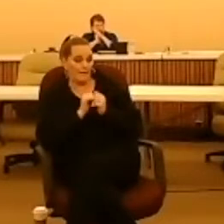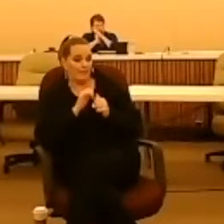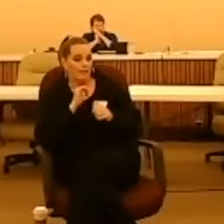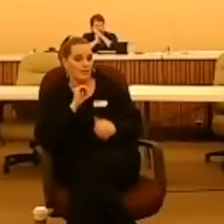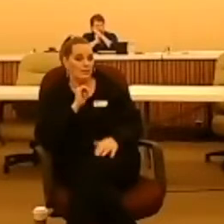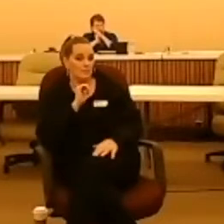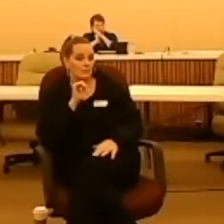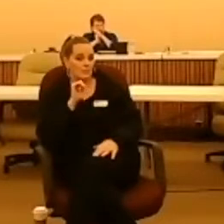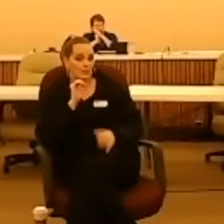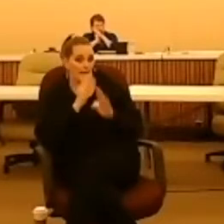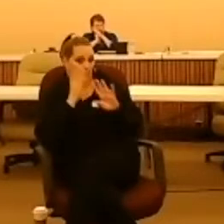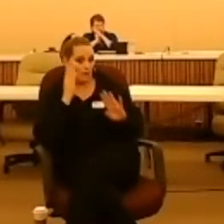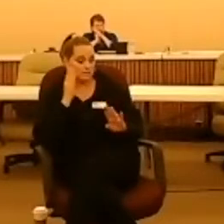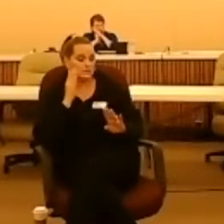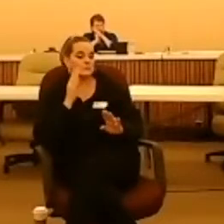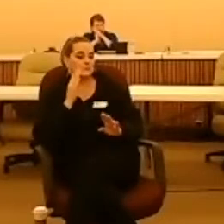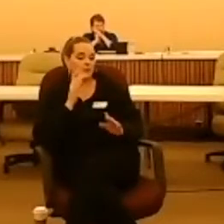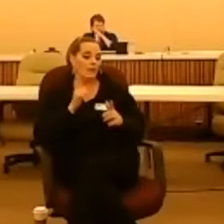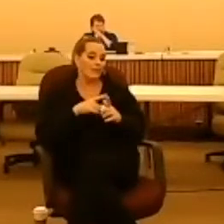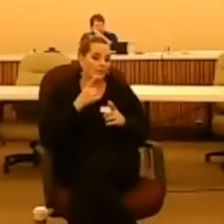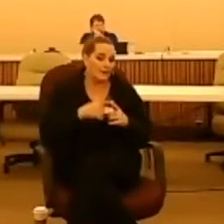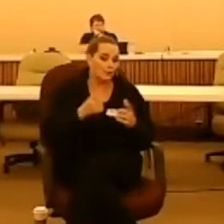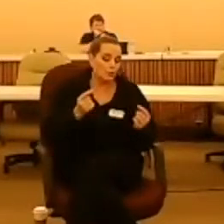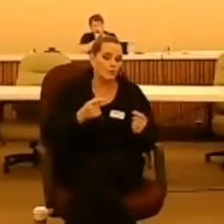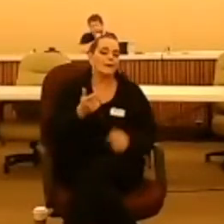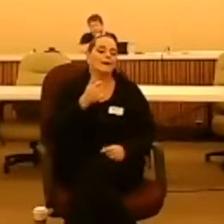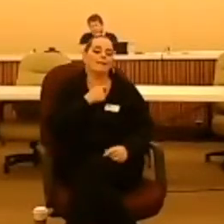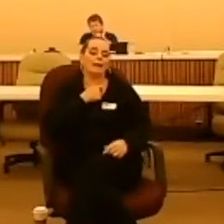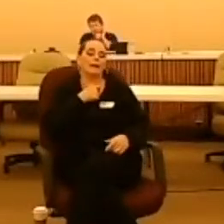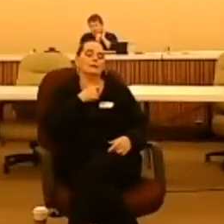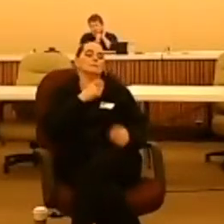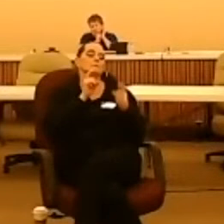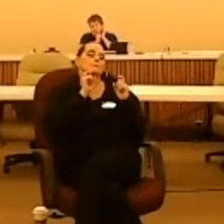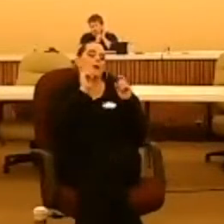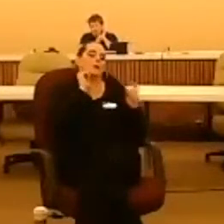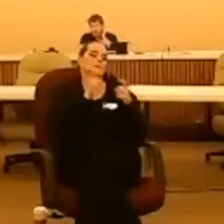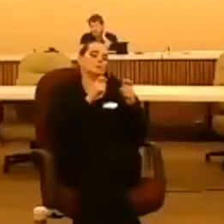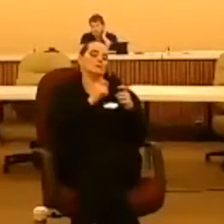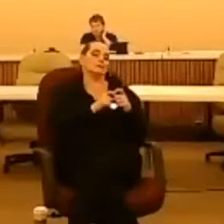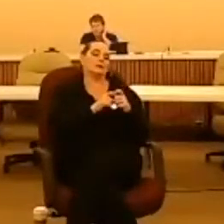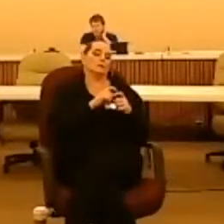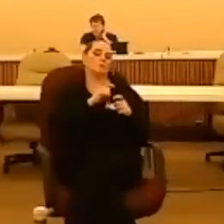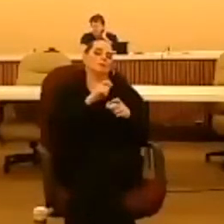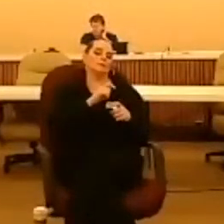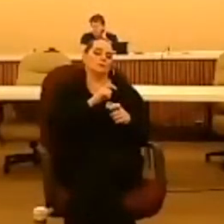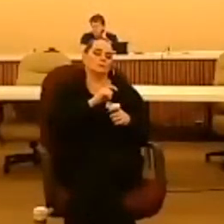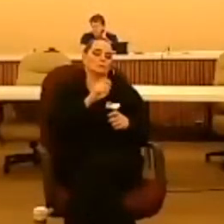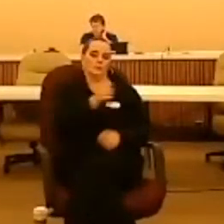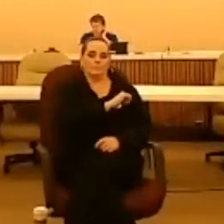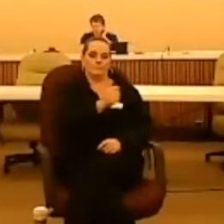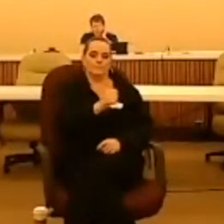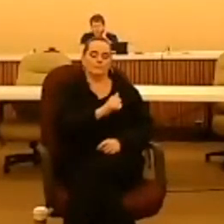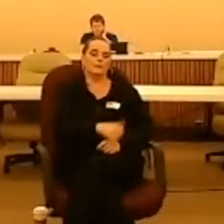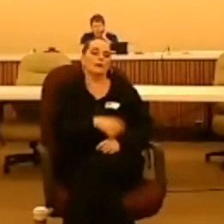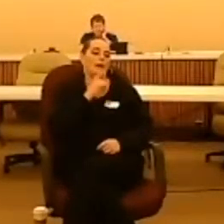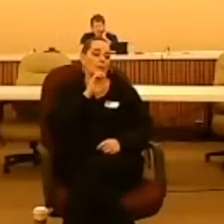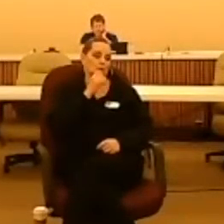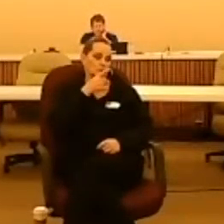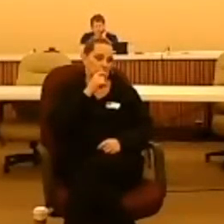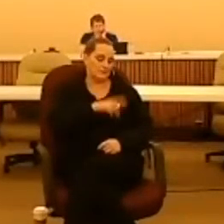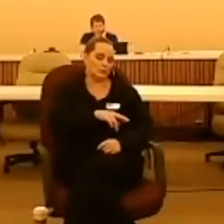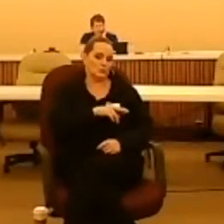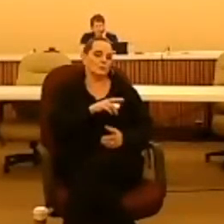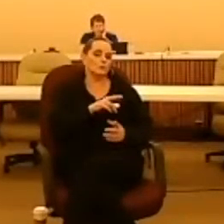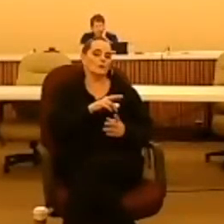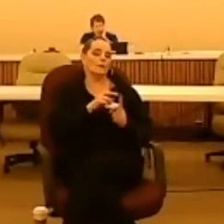shuttle, they then adjusted their trip generation and therefore their seeker mitigation based off